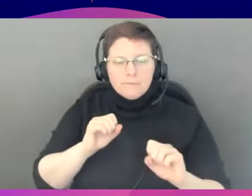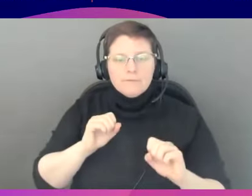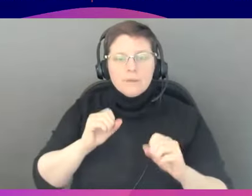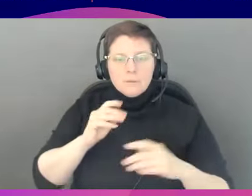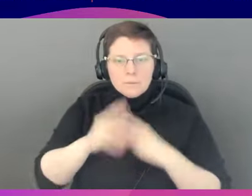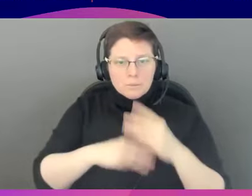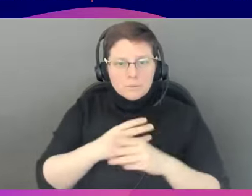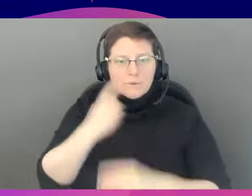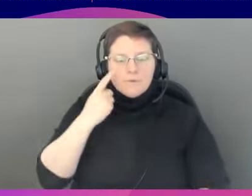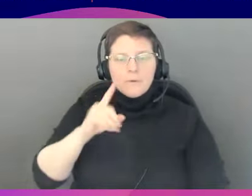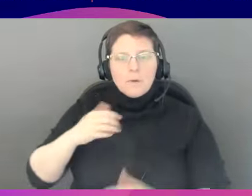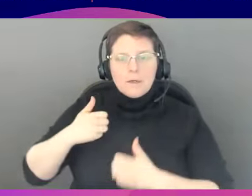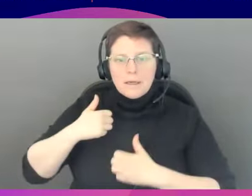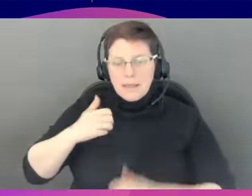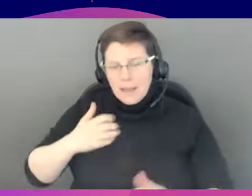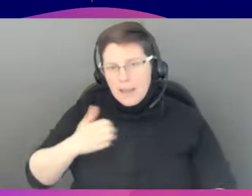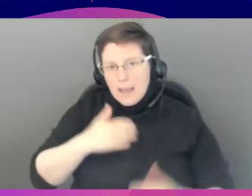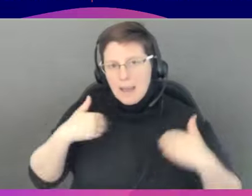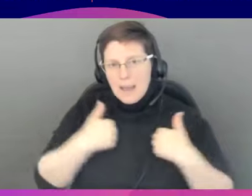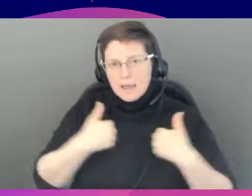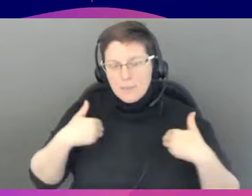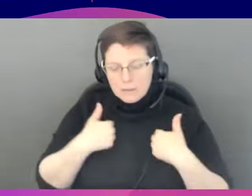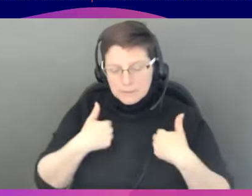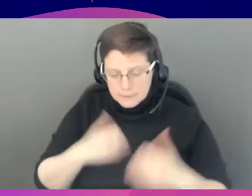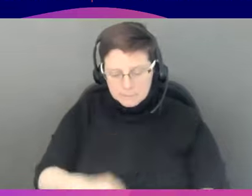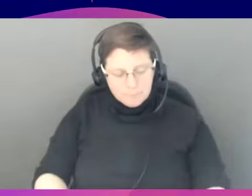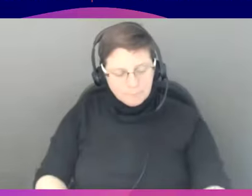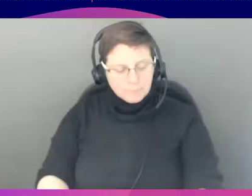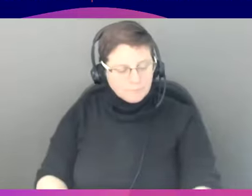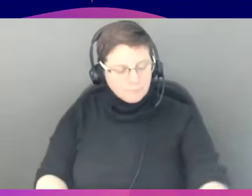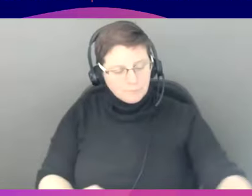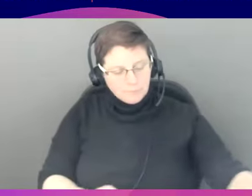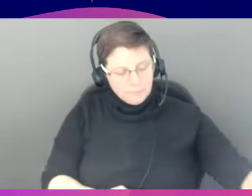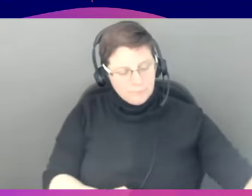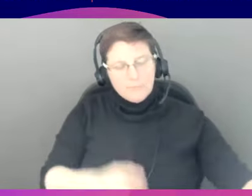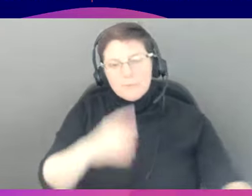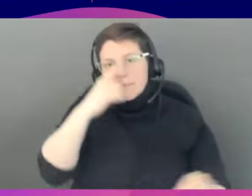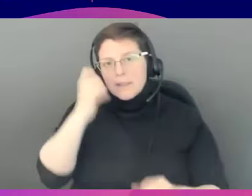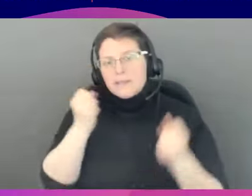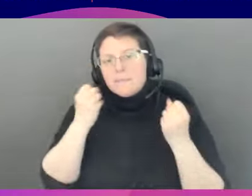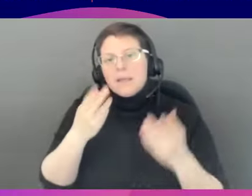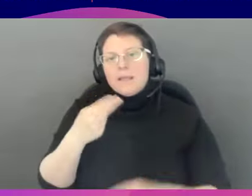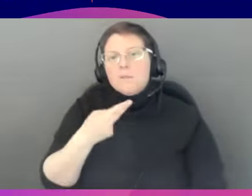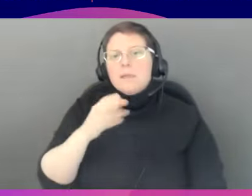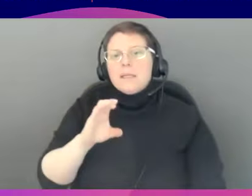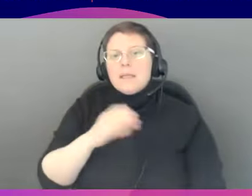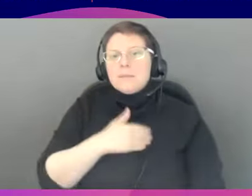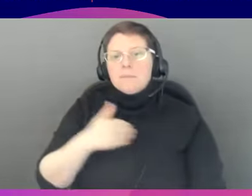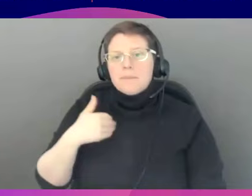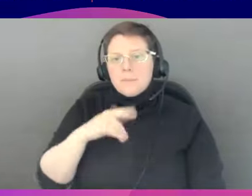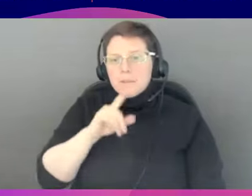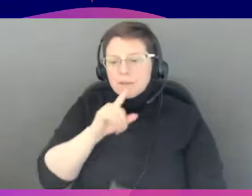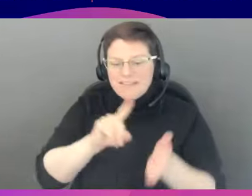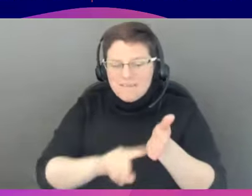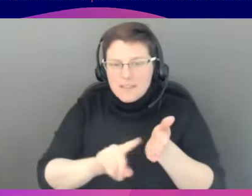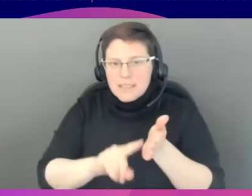animal protection, and promoting the humane treatment of all animals. Because many of Humane Canada's members investigate